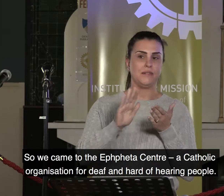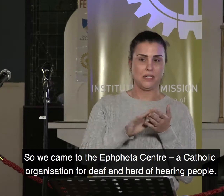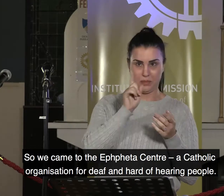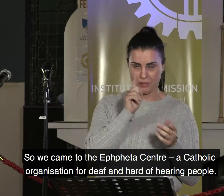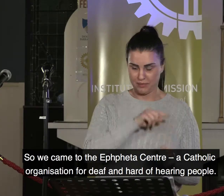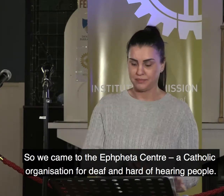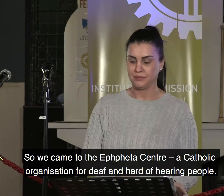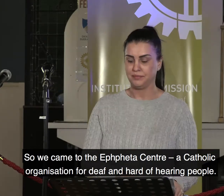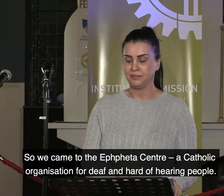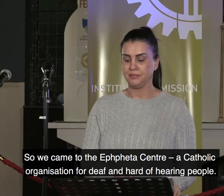people.